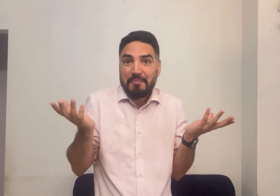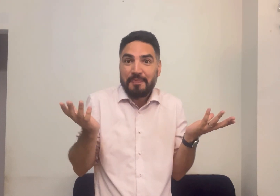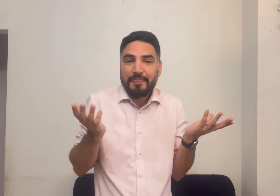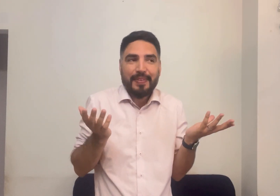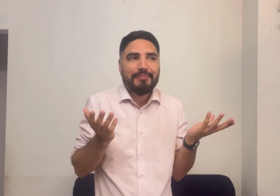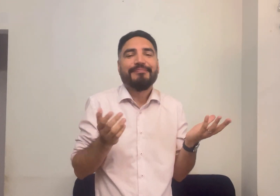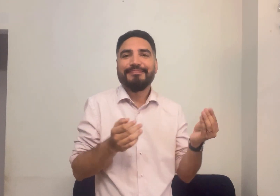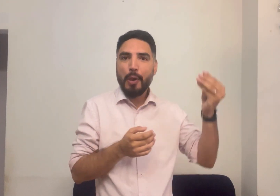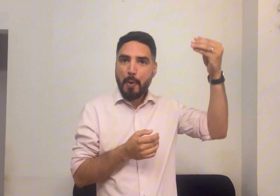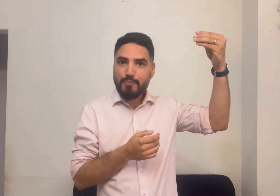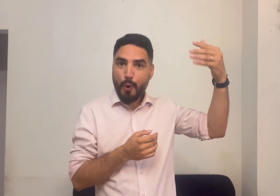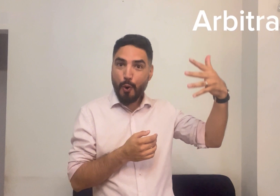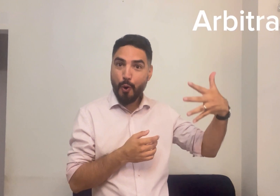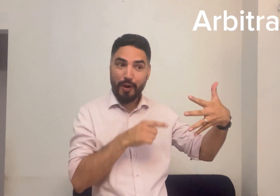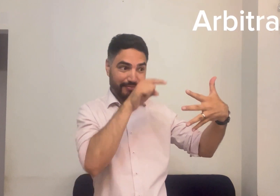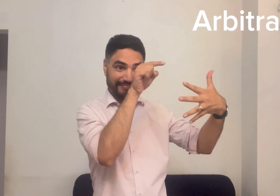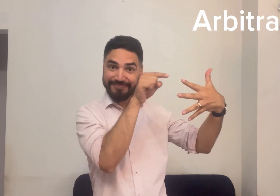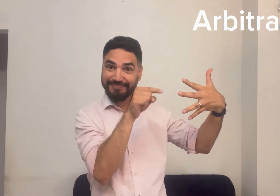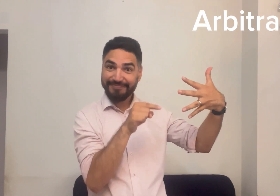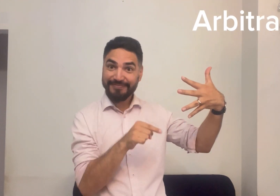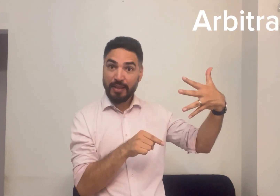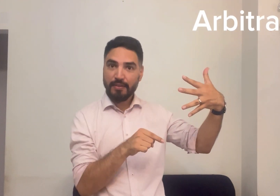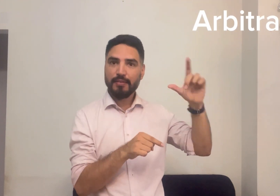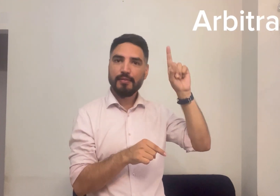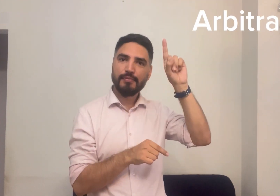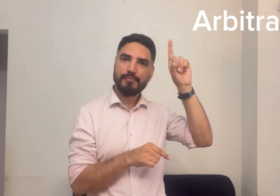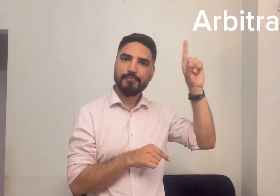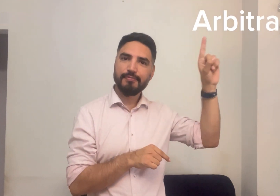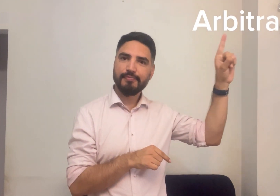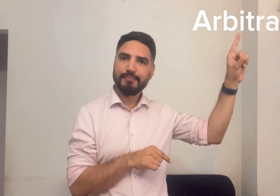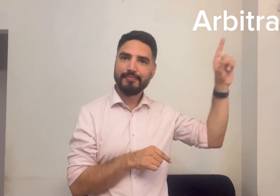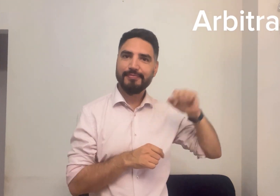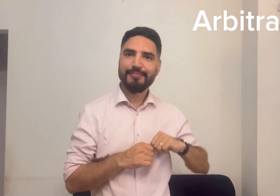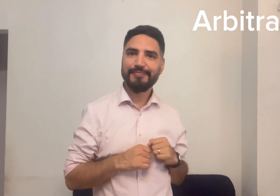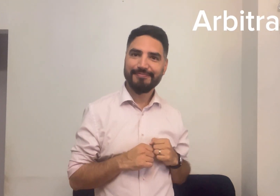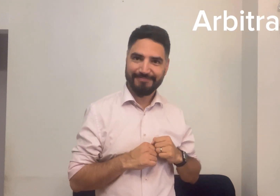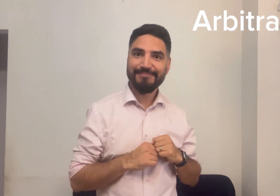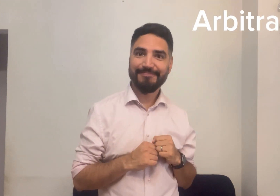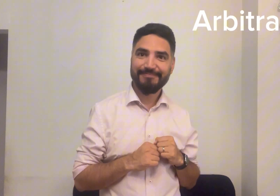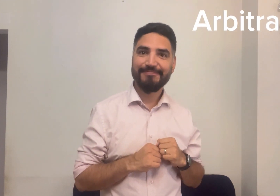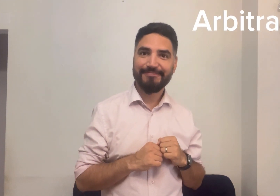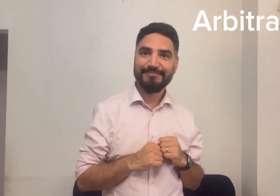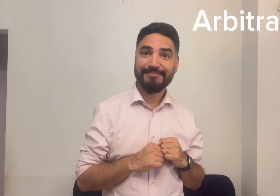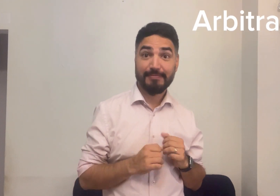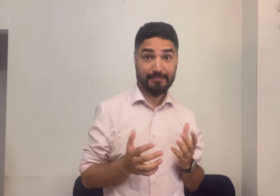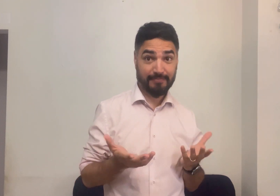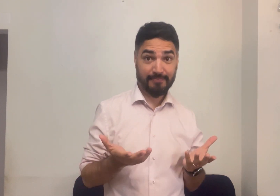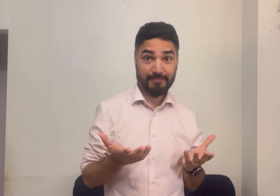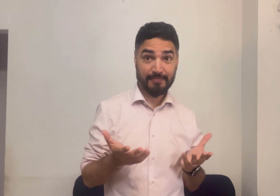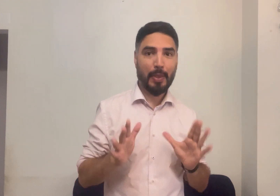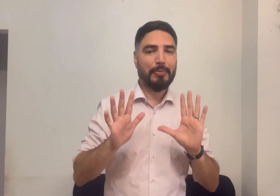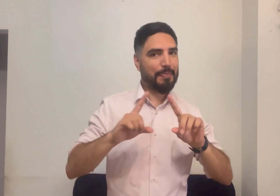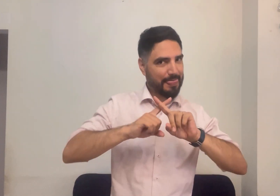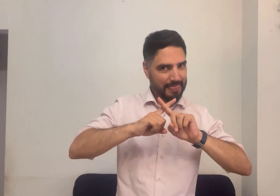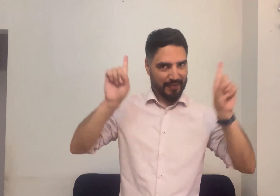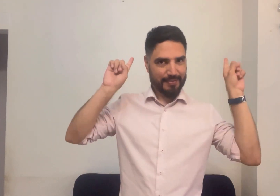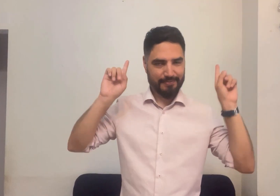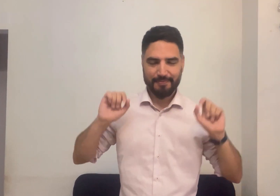to. All of these are examples of arbitrary signs. On the other hand,